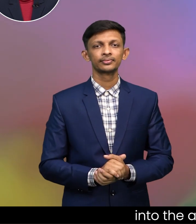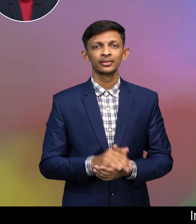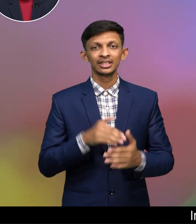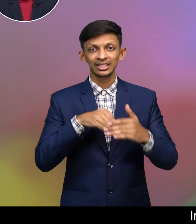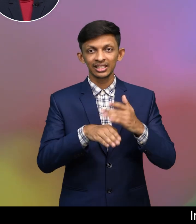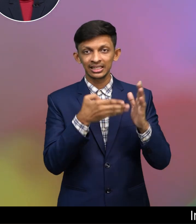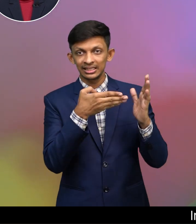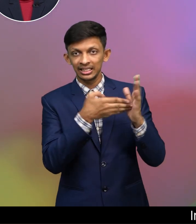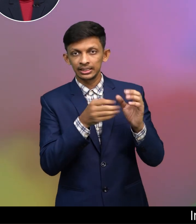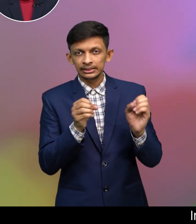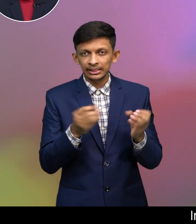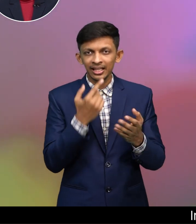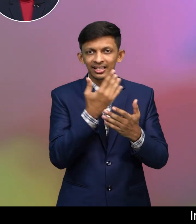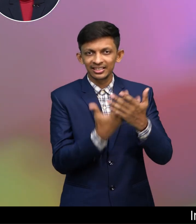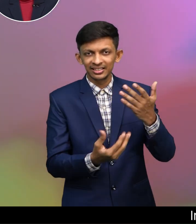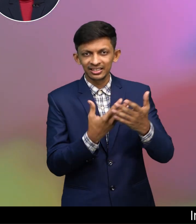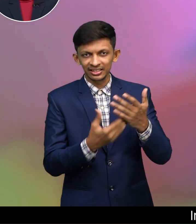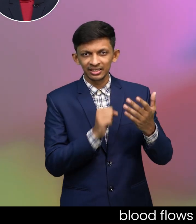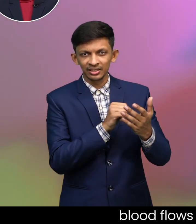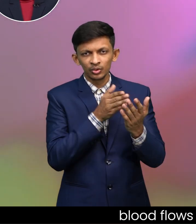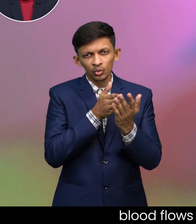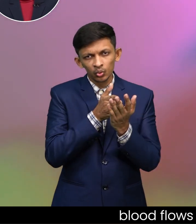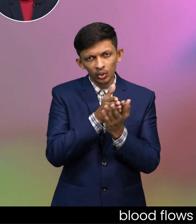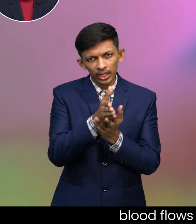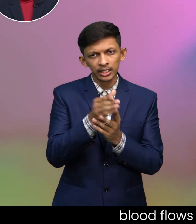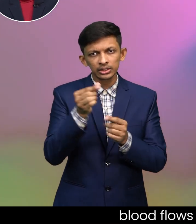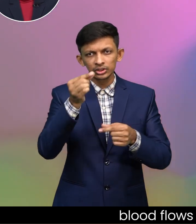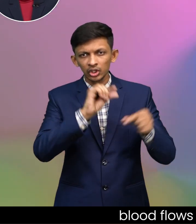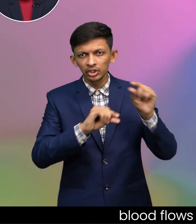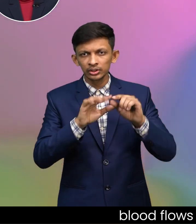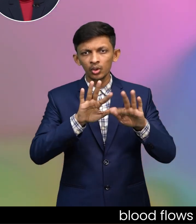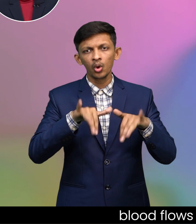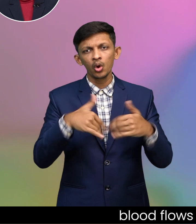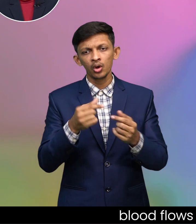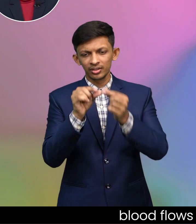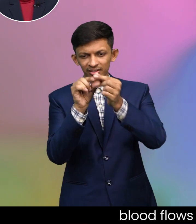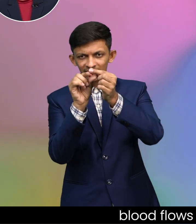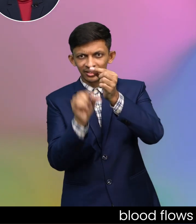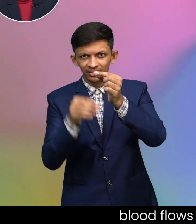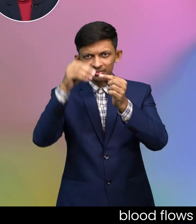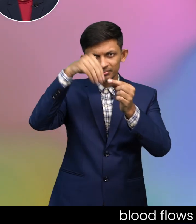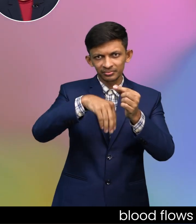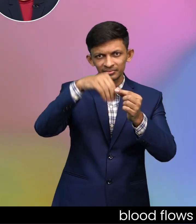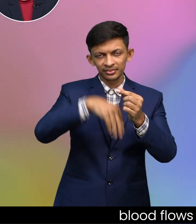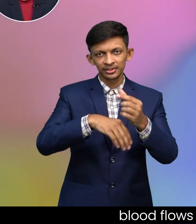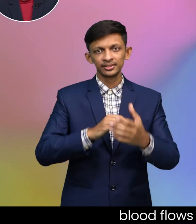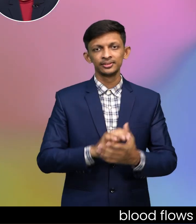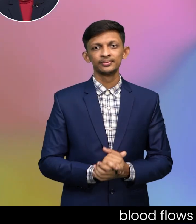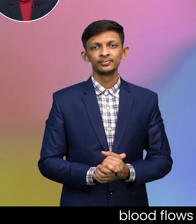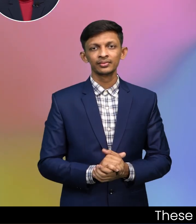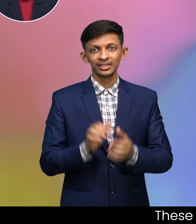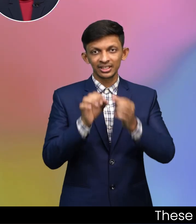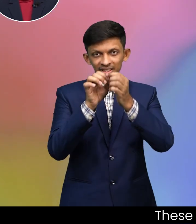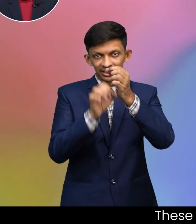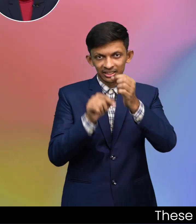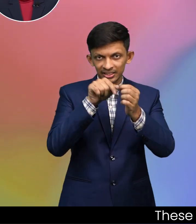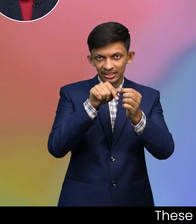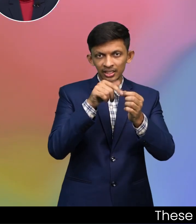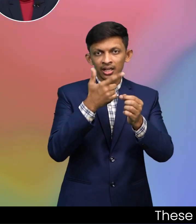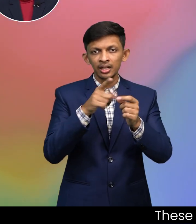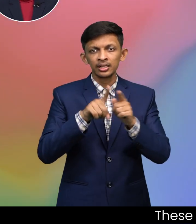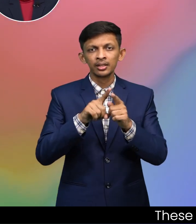In this process, the blood is taken out from the main artery and mixed with an